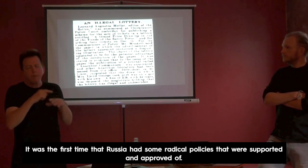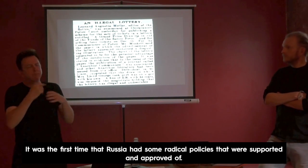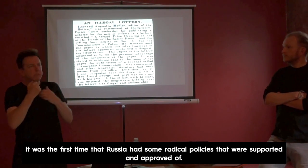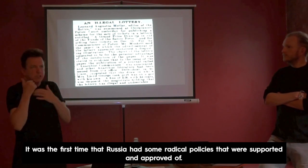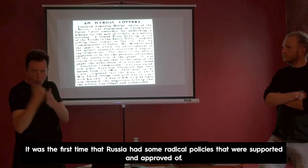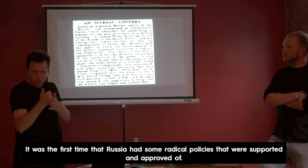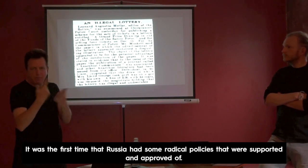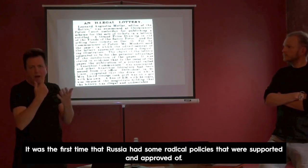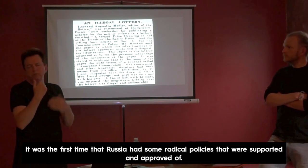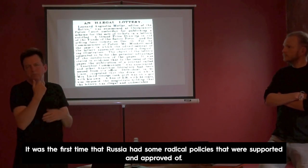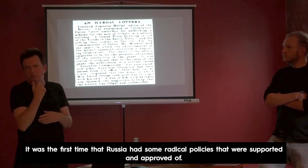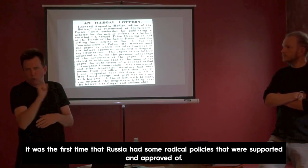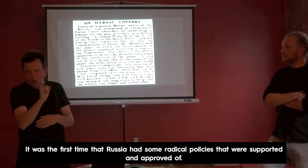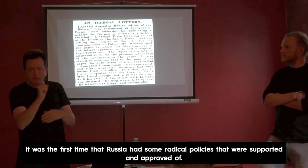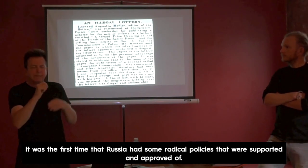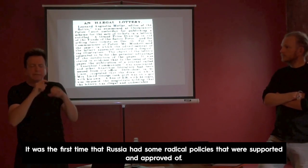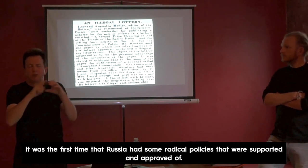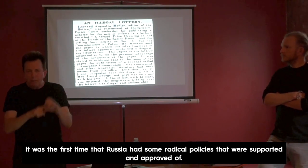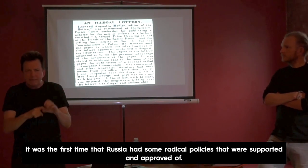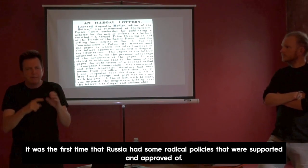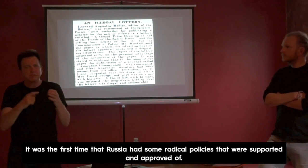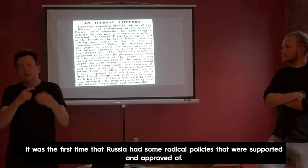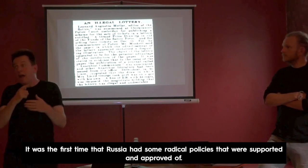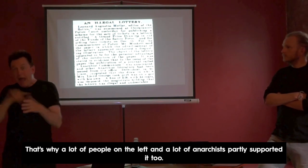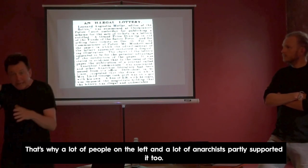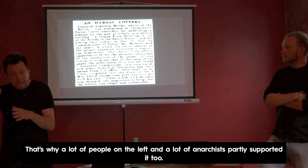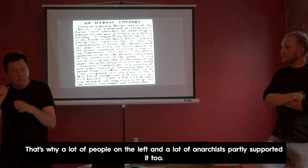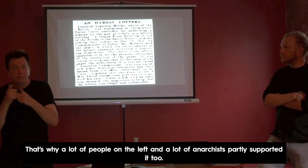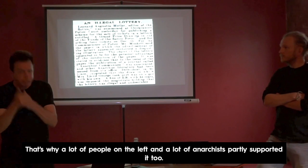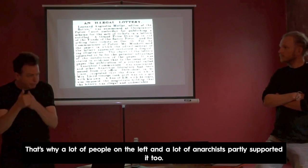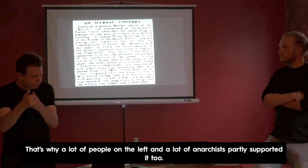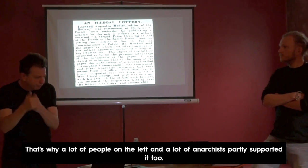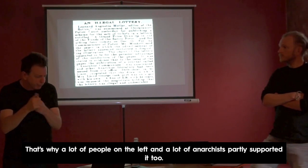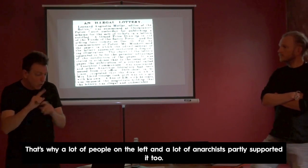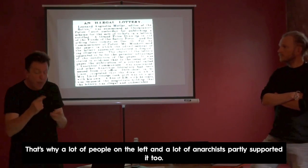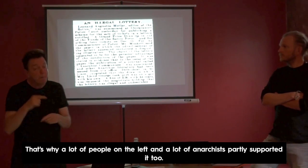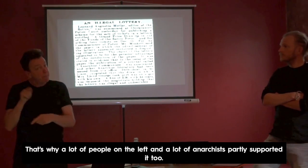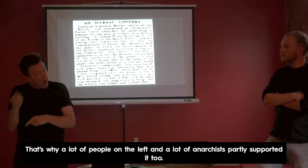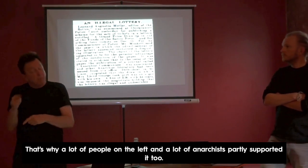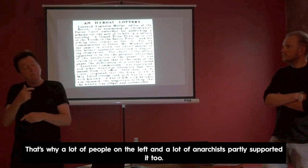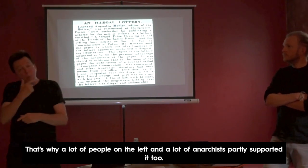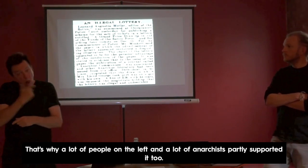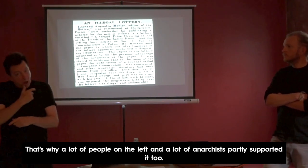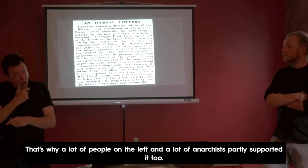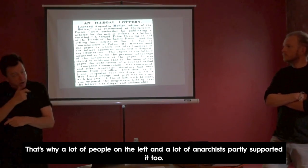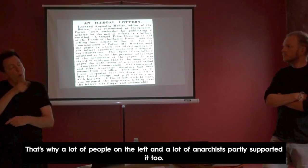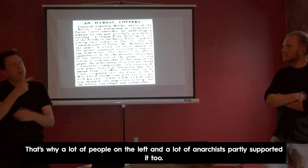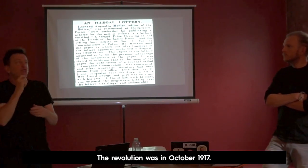Russia did have some radical policies that were supported and approved of by a lot of people on the left. And a lot of anarchists partly supported it too, but